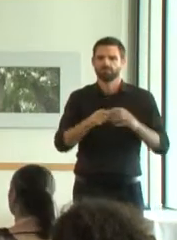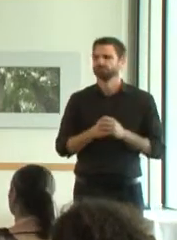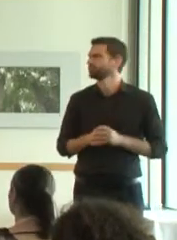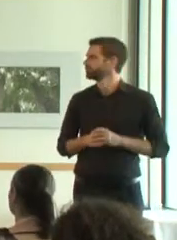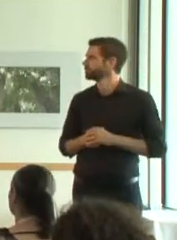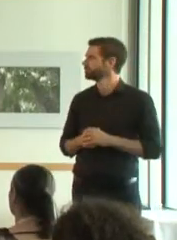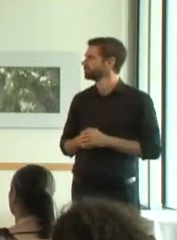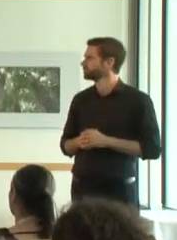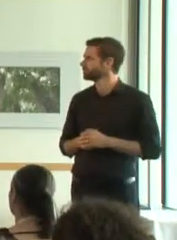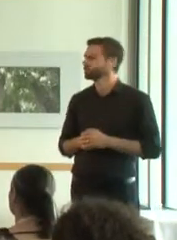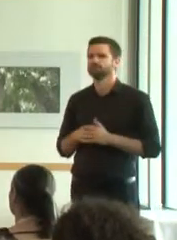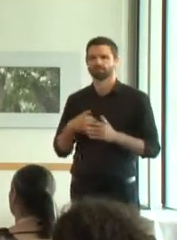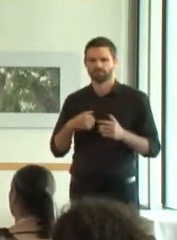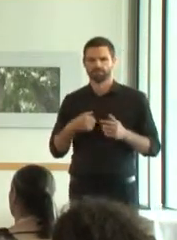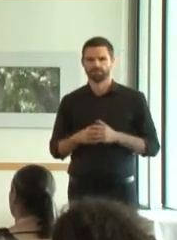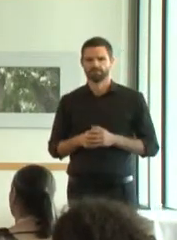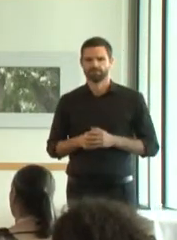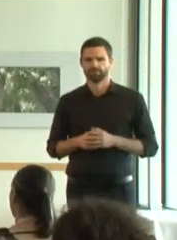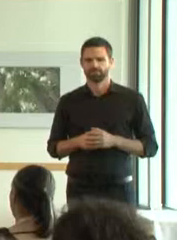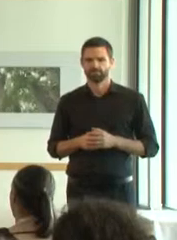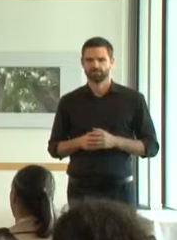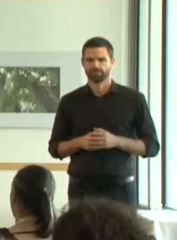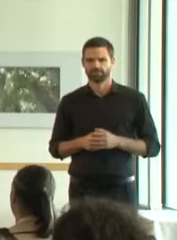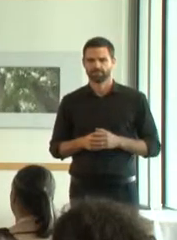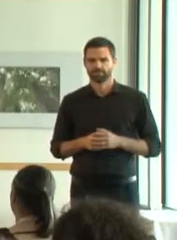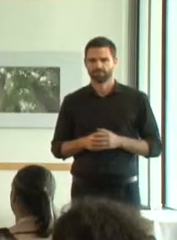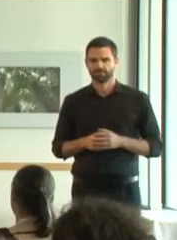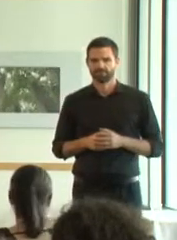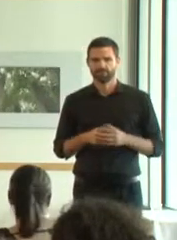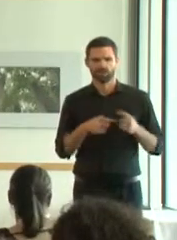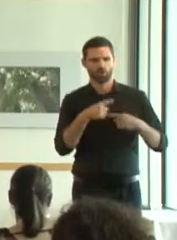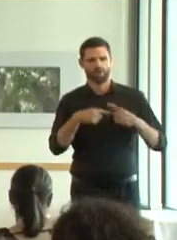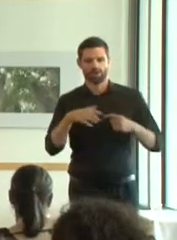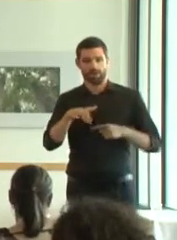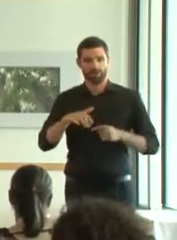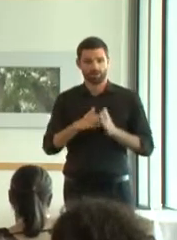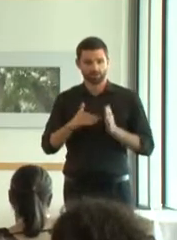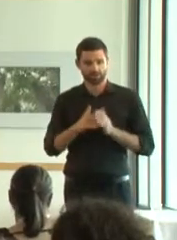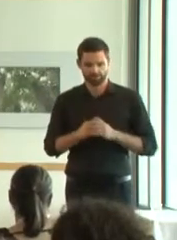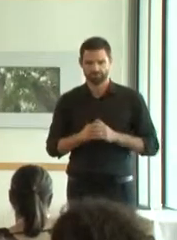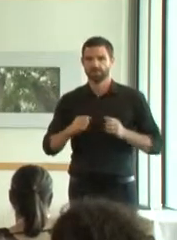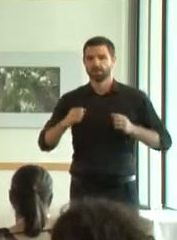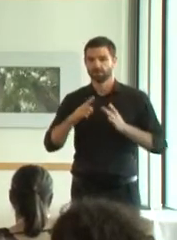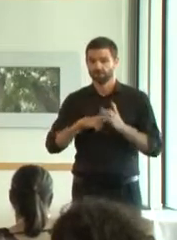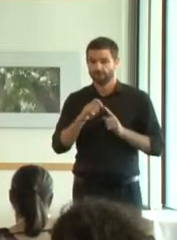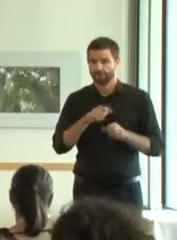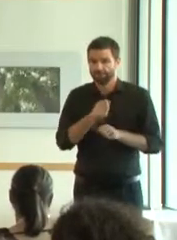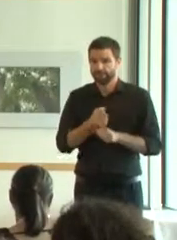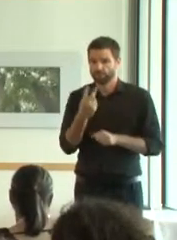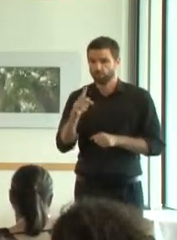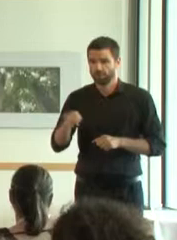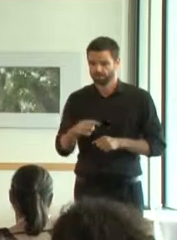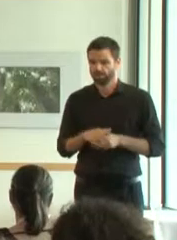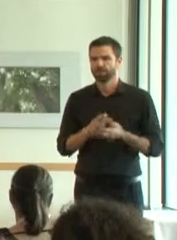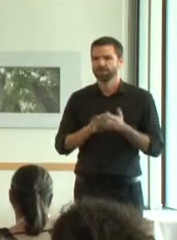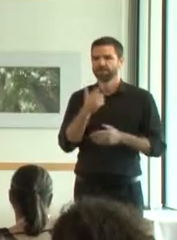So bringing this back to what Archives New Zealand has done with our new JPEG 2000 files, we're looking at somewhere in about 75